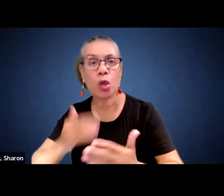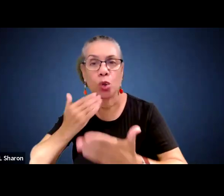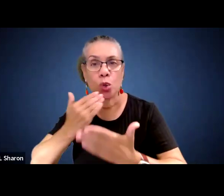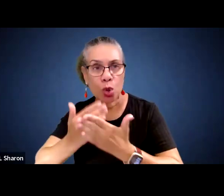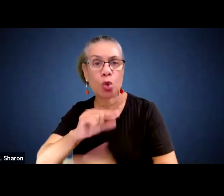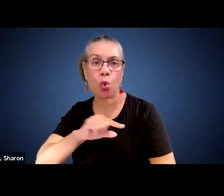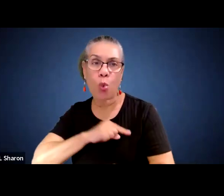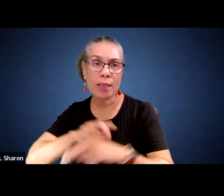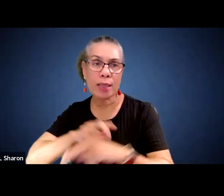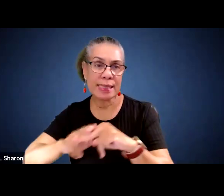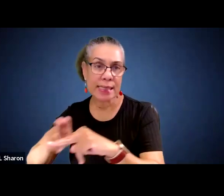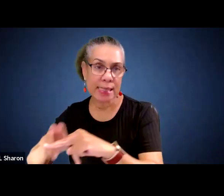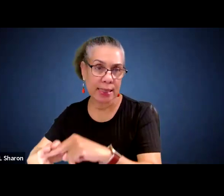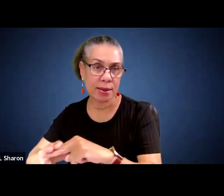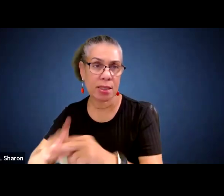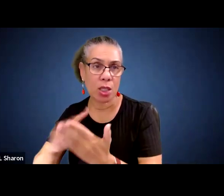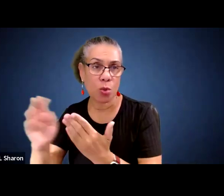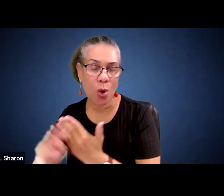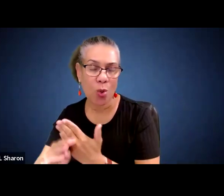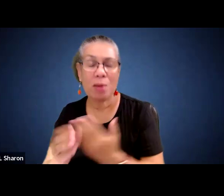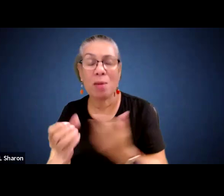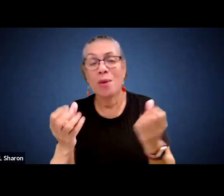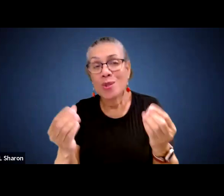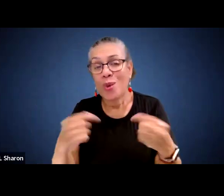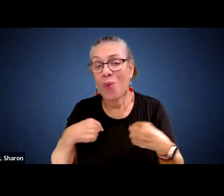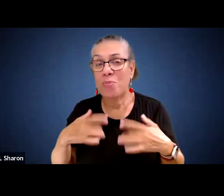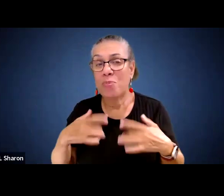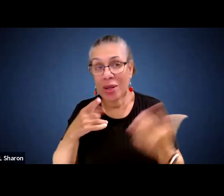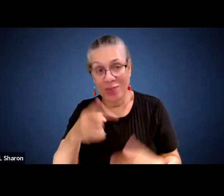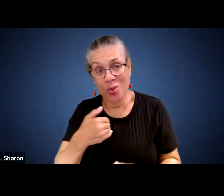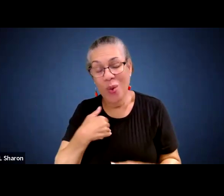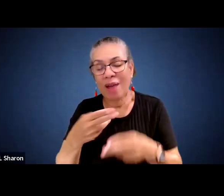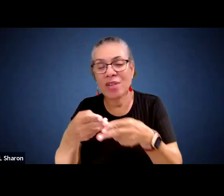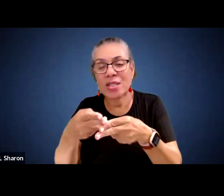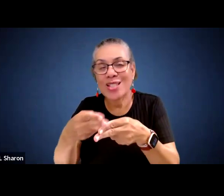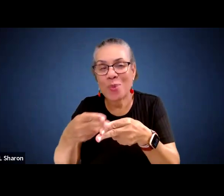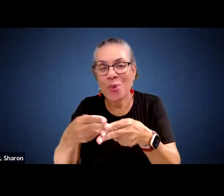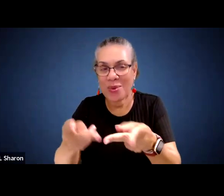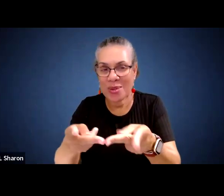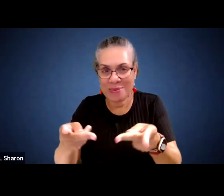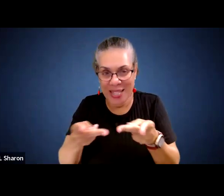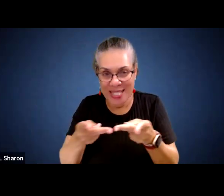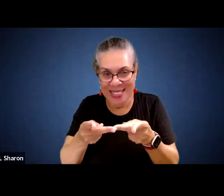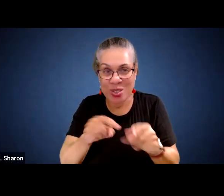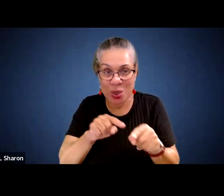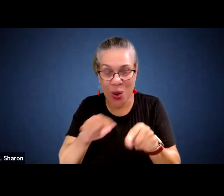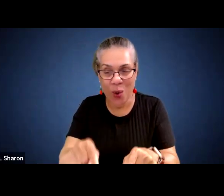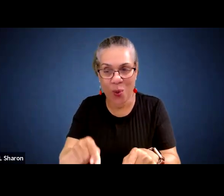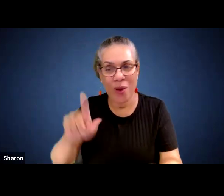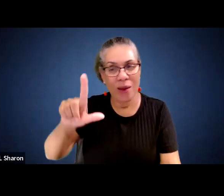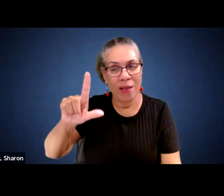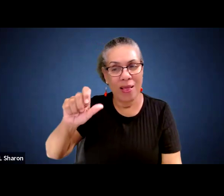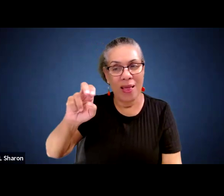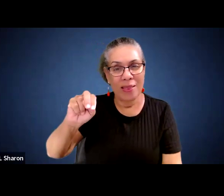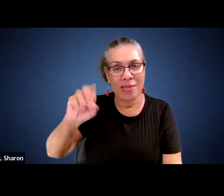seats. So I'm excited that you have a temporary location at the Lincoln